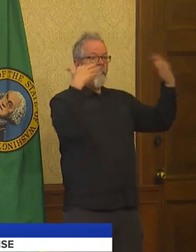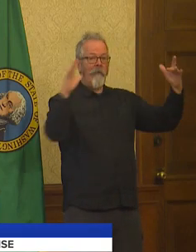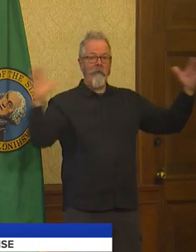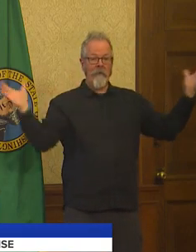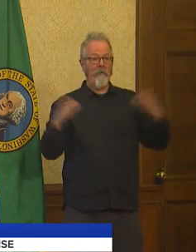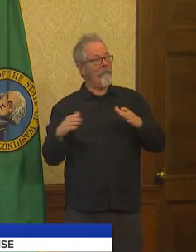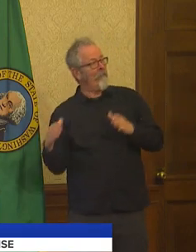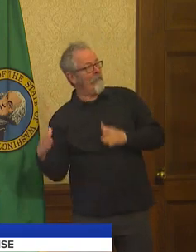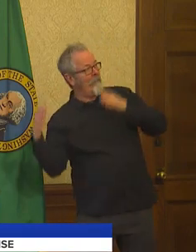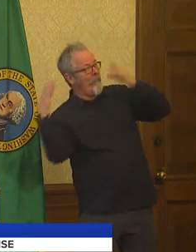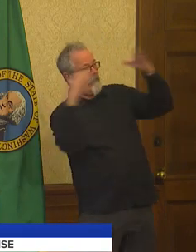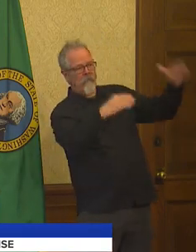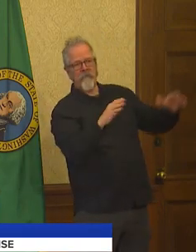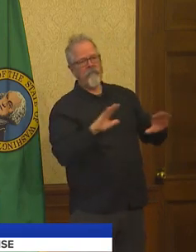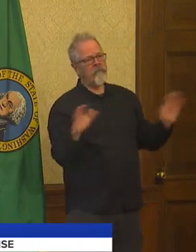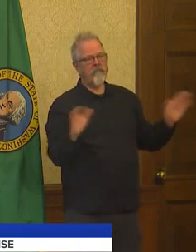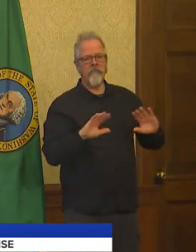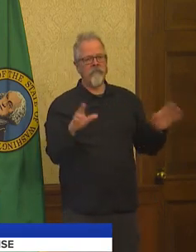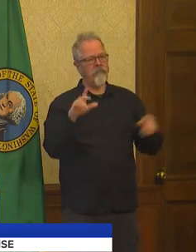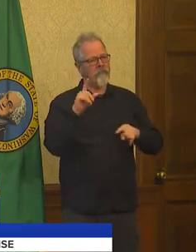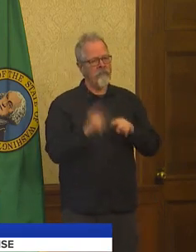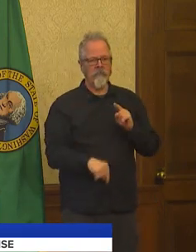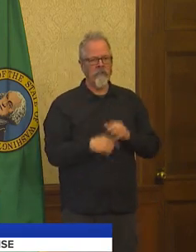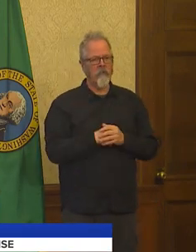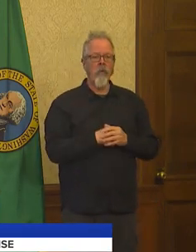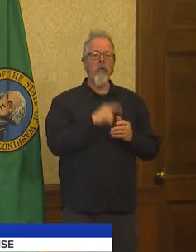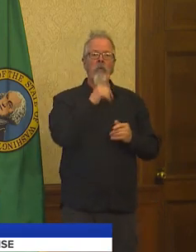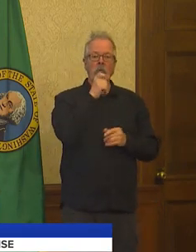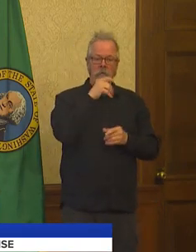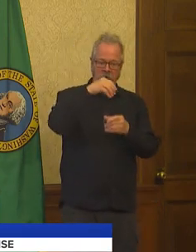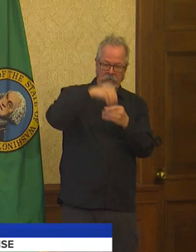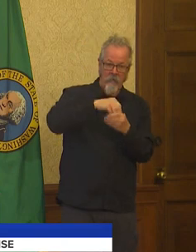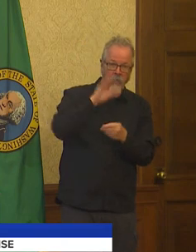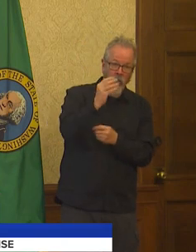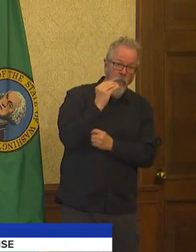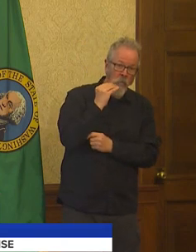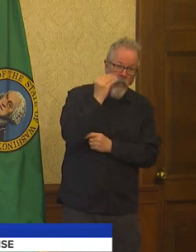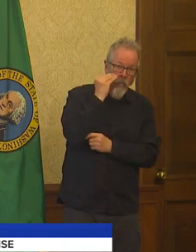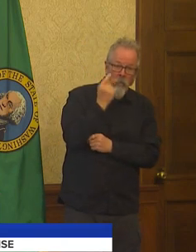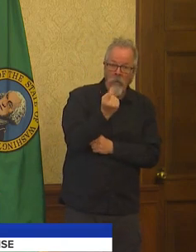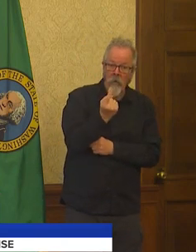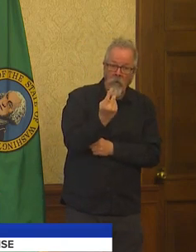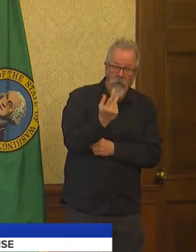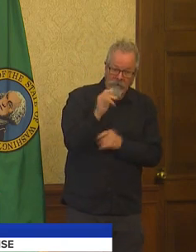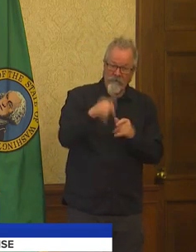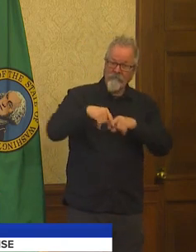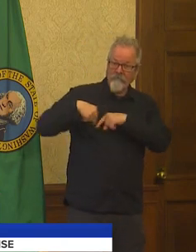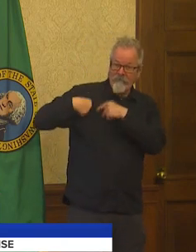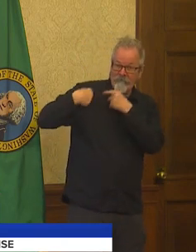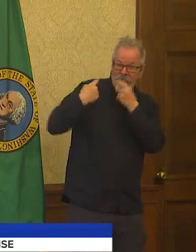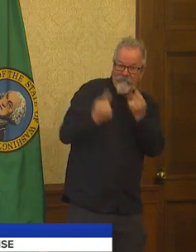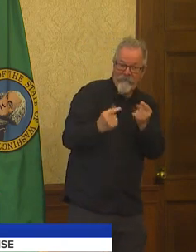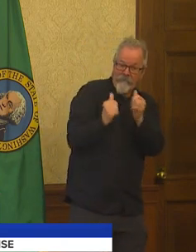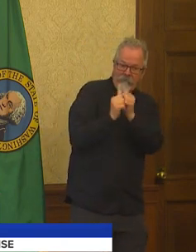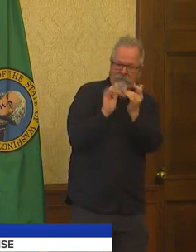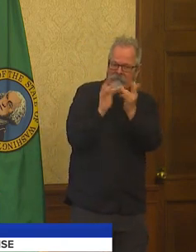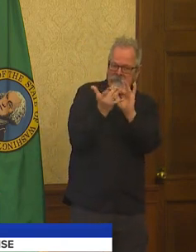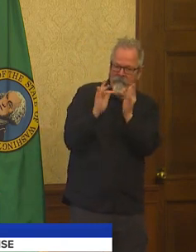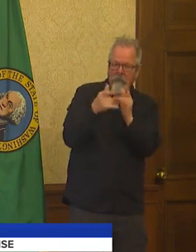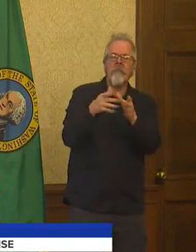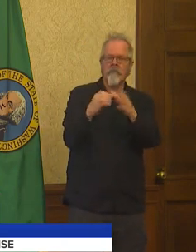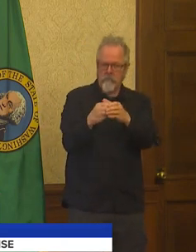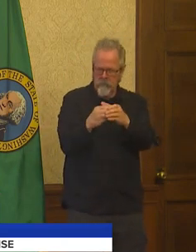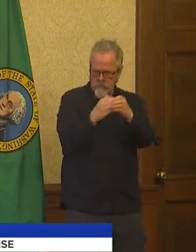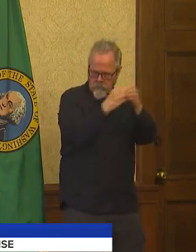sign enough not to engage and infect anyone else. We also need to recreate locally to the